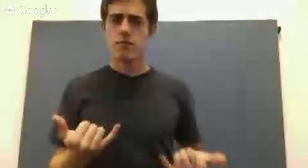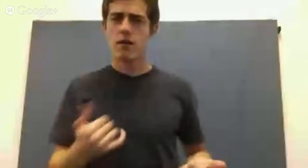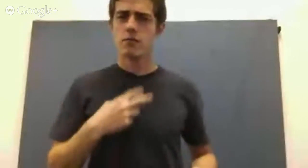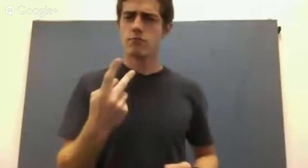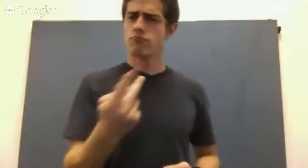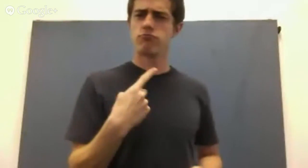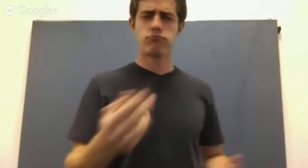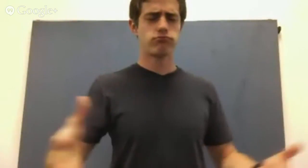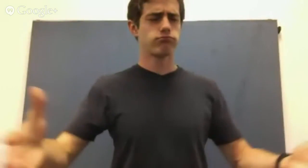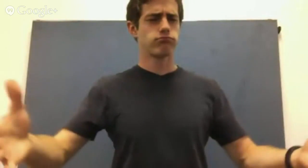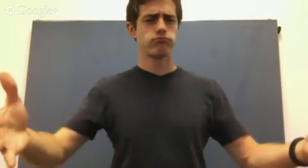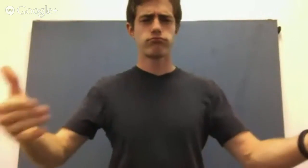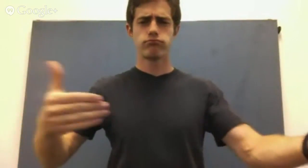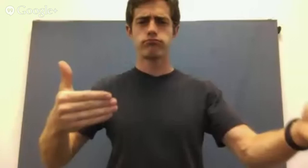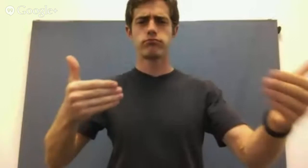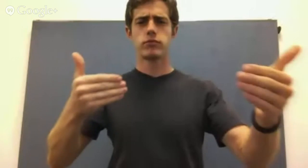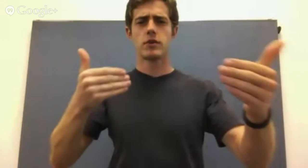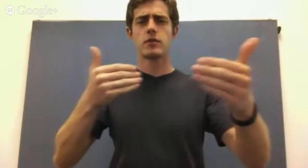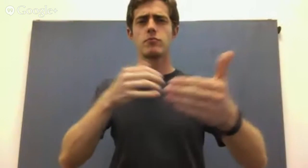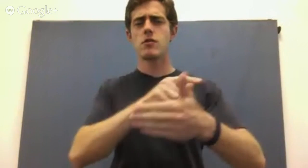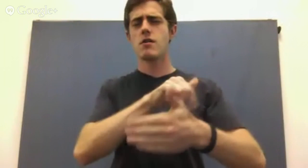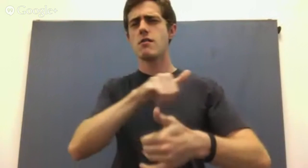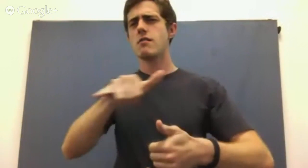so close, like